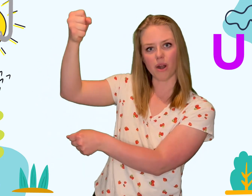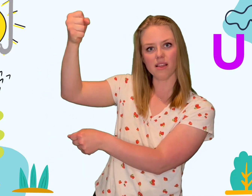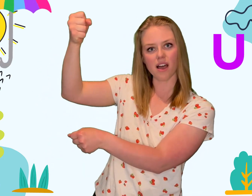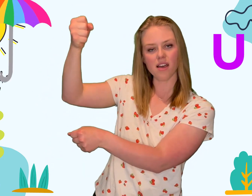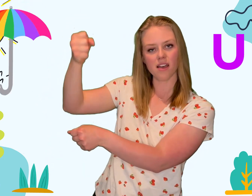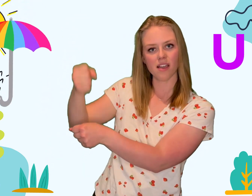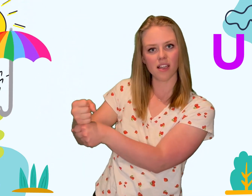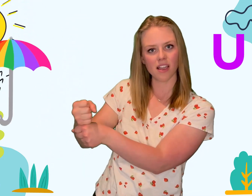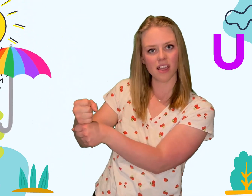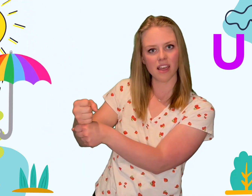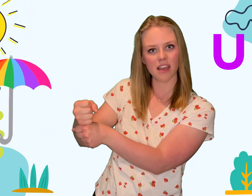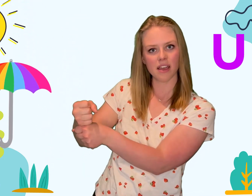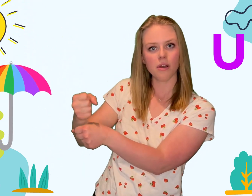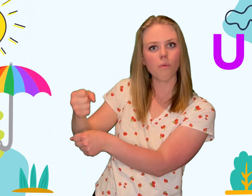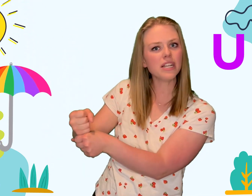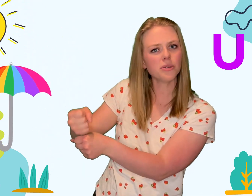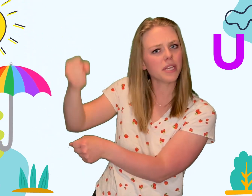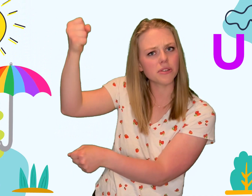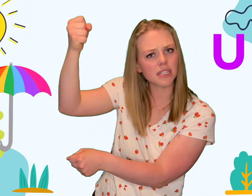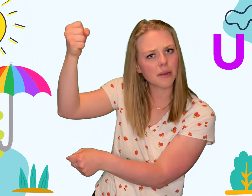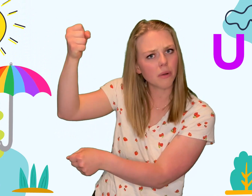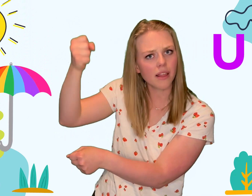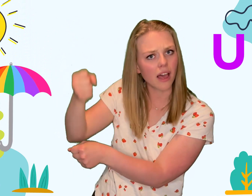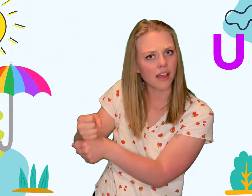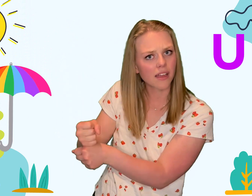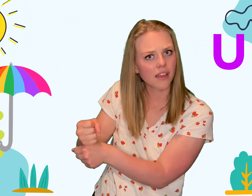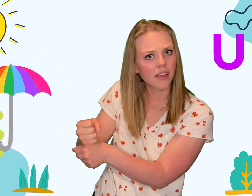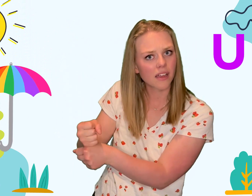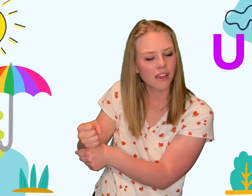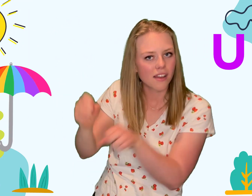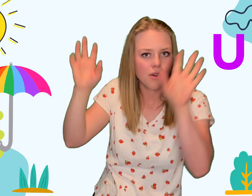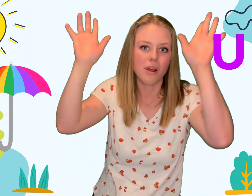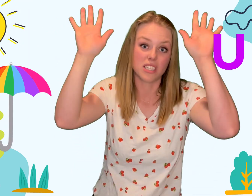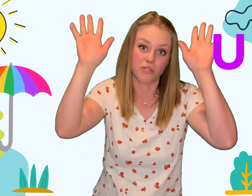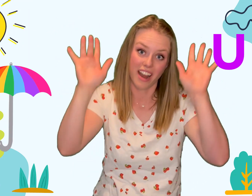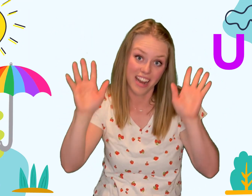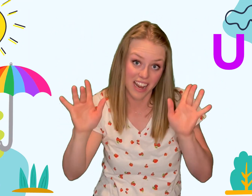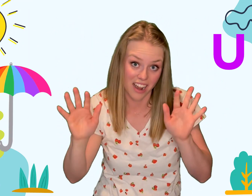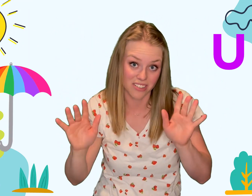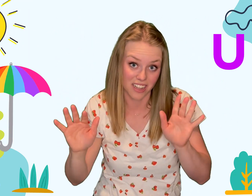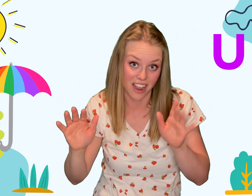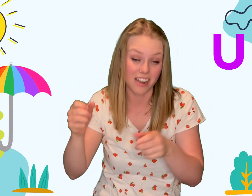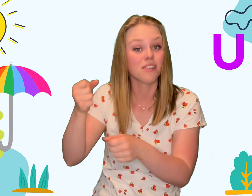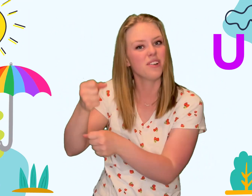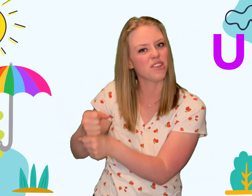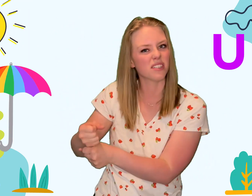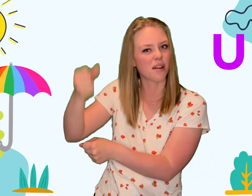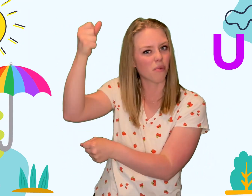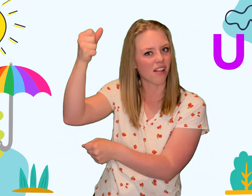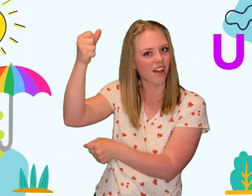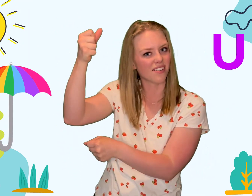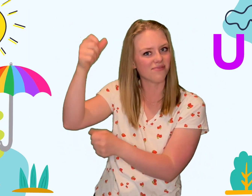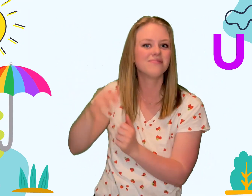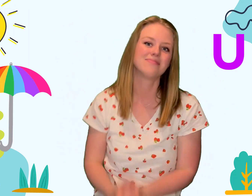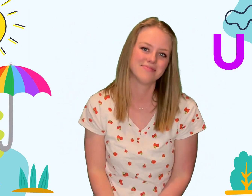Umbrella. When do we use an umbrella? When it's raining outside, we use an umbrella.